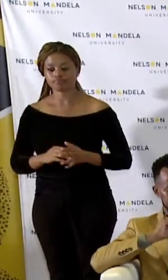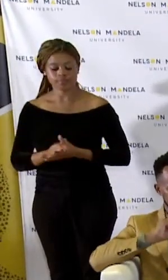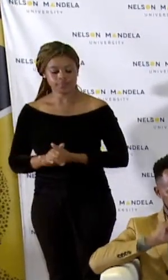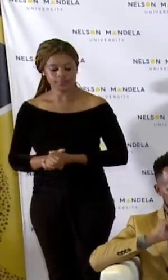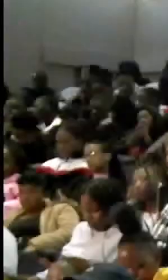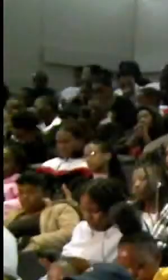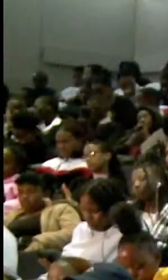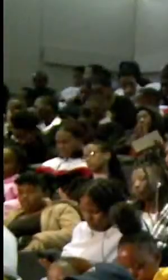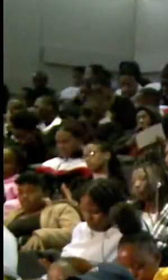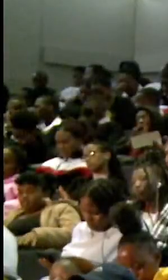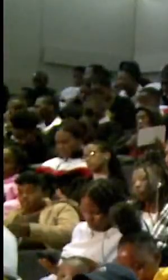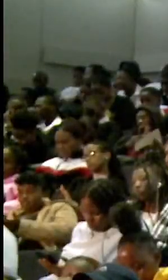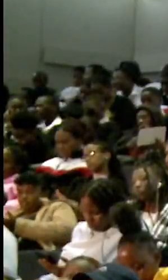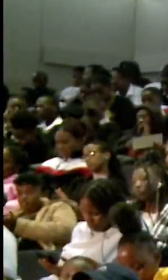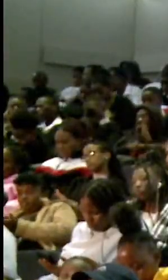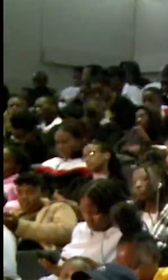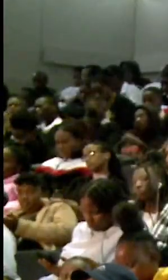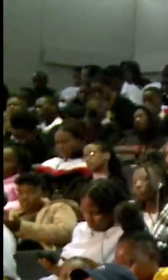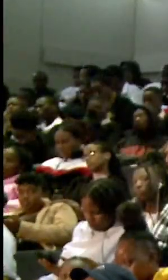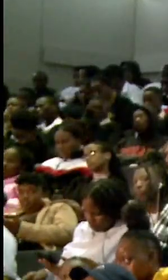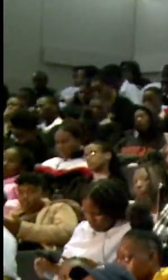Thank you.